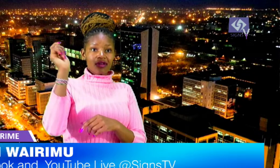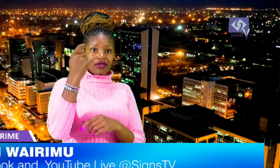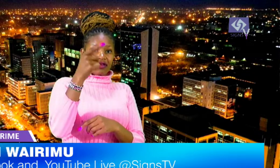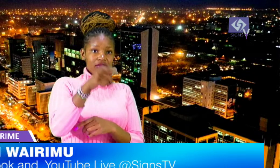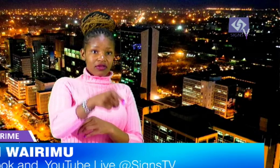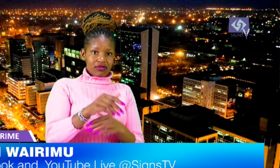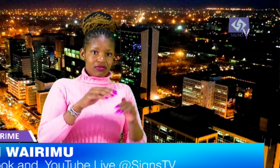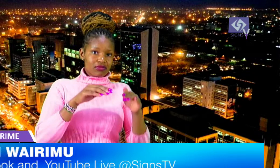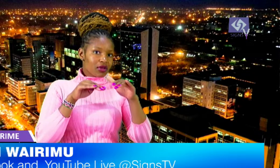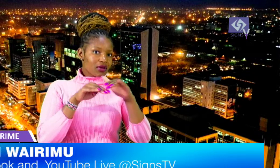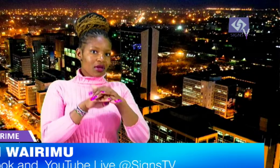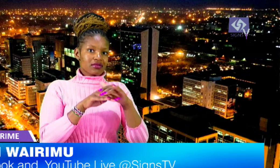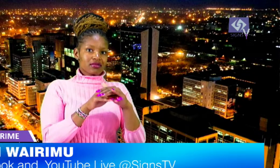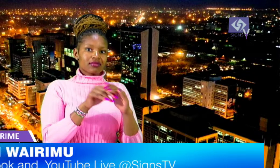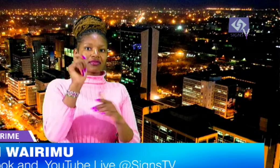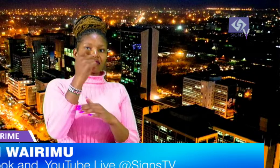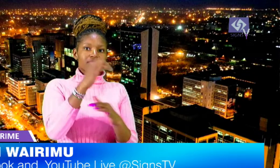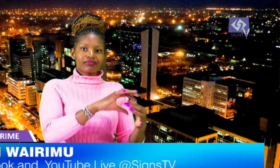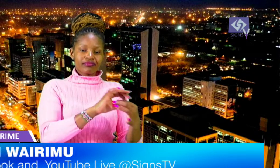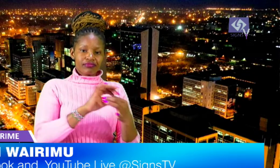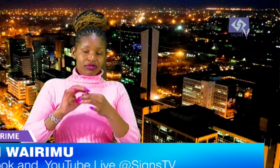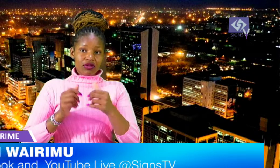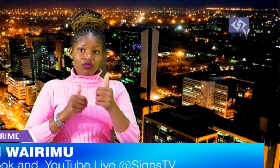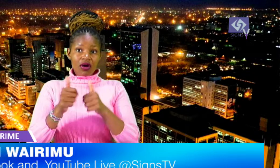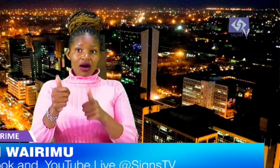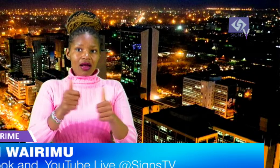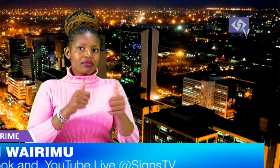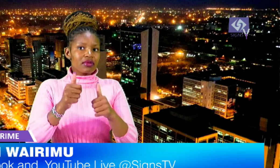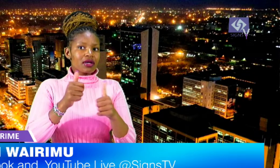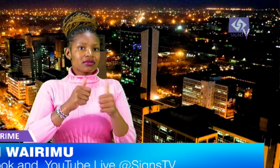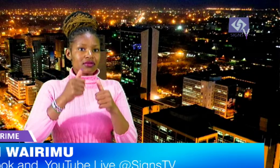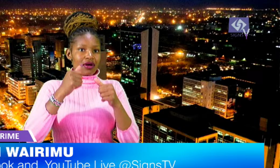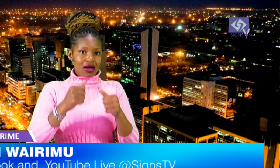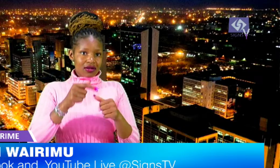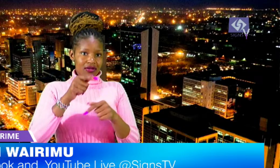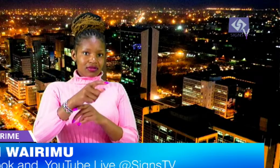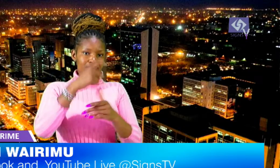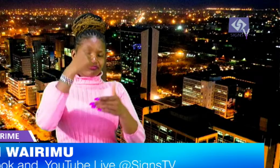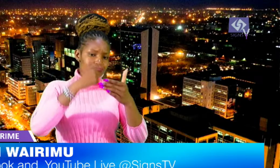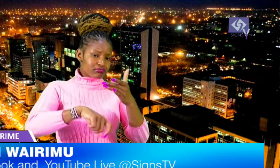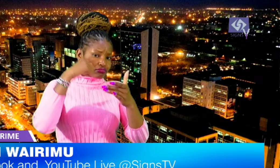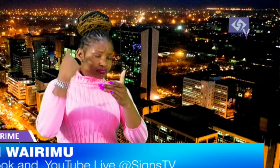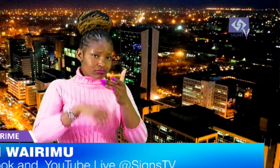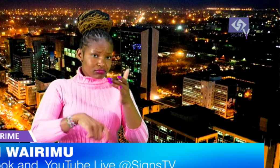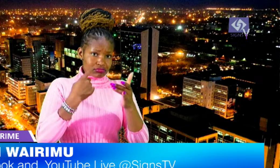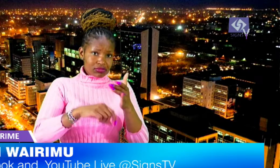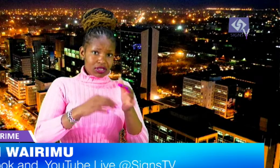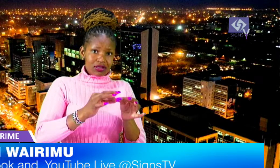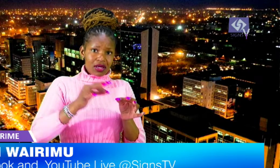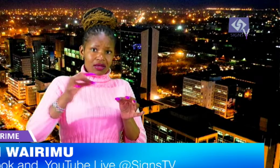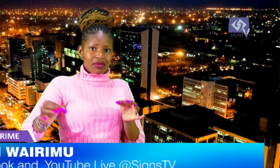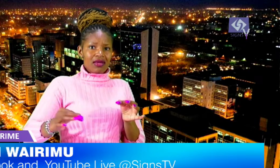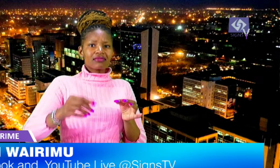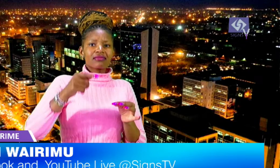The National Council of Churches of Kenya has accused the Kenya Kwanza administration of